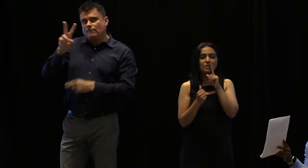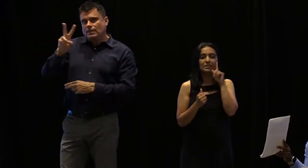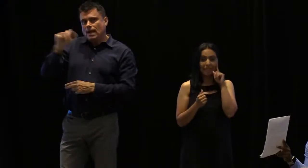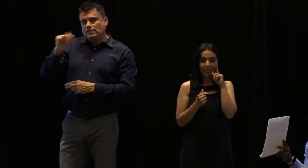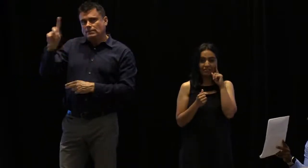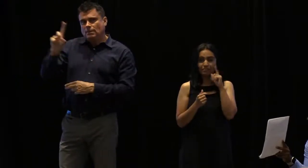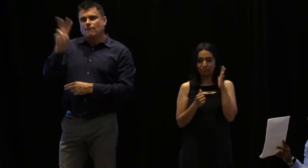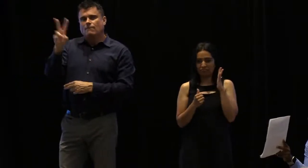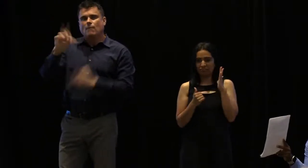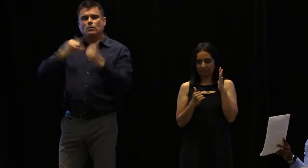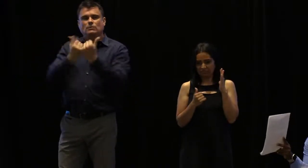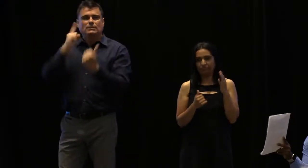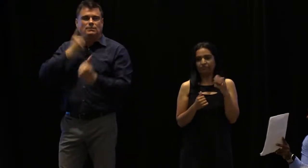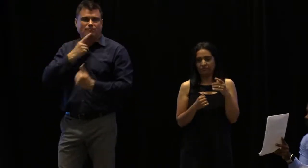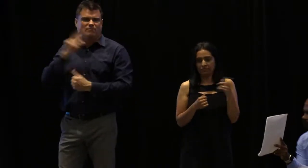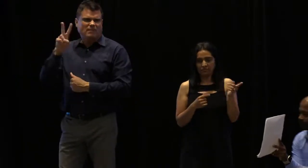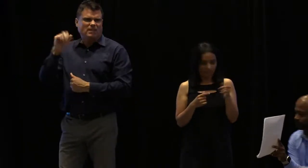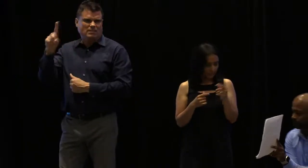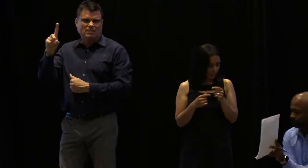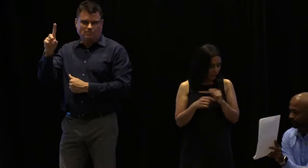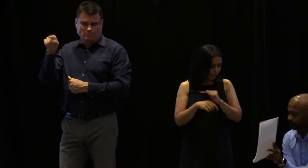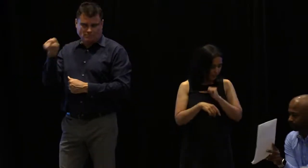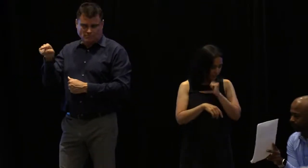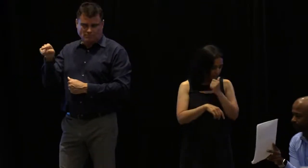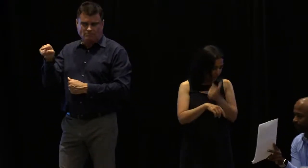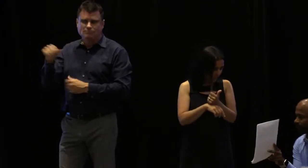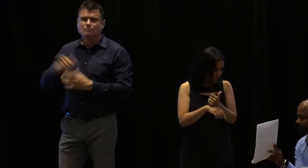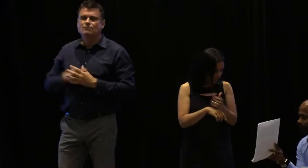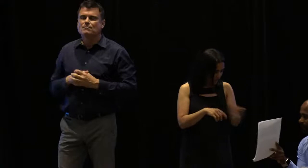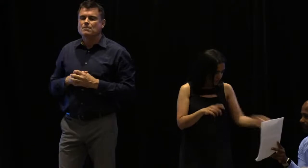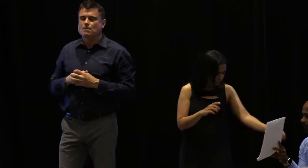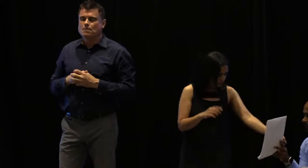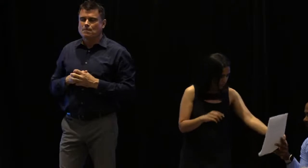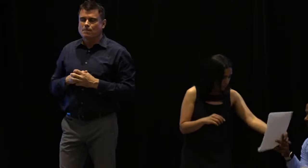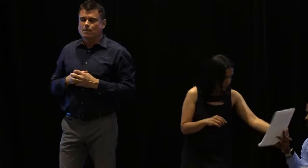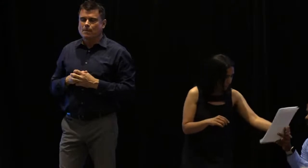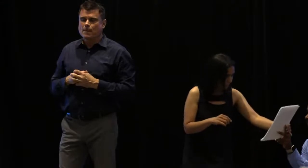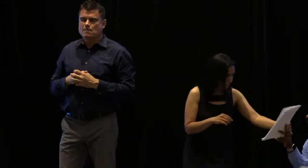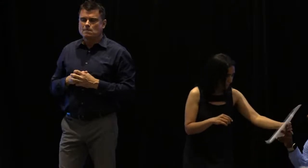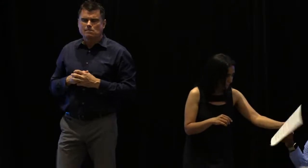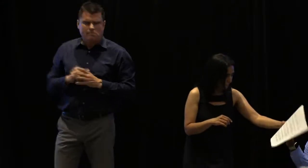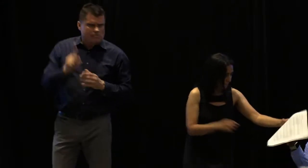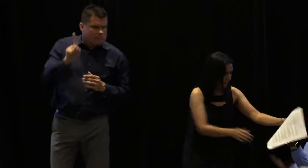And at that point, it was just the Vancouver Association of the Deaf.